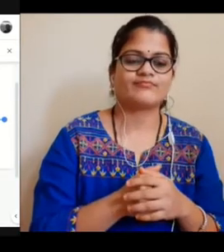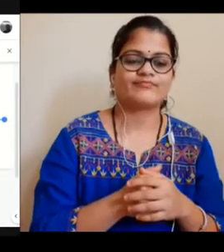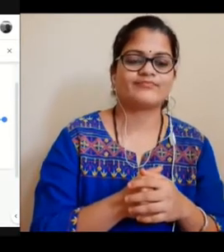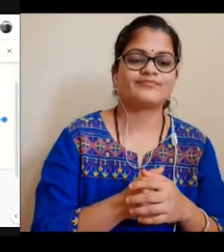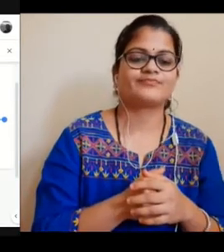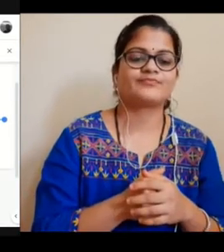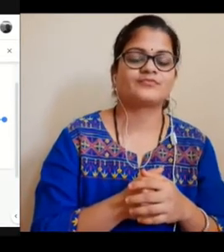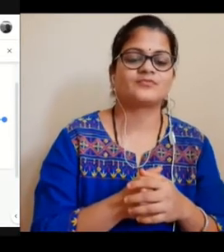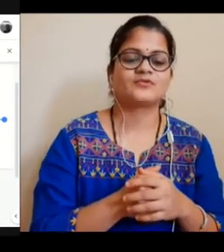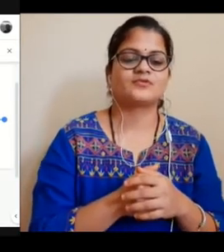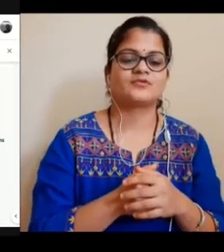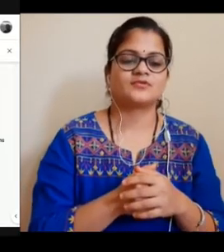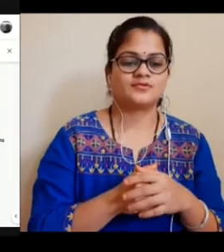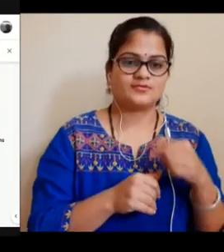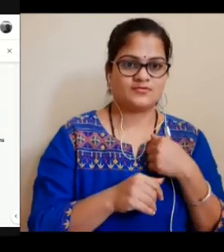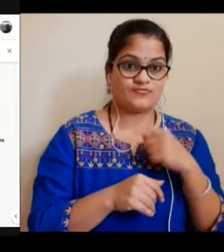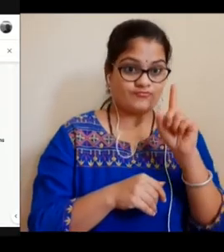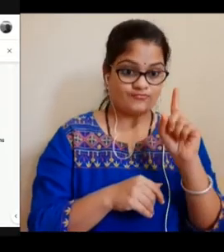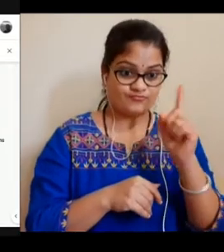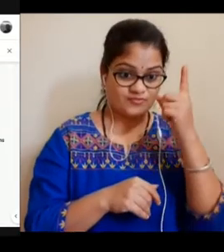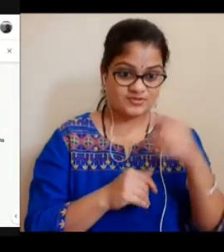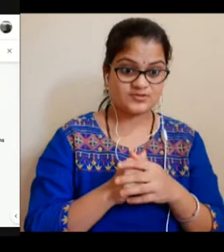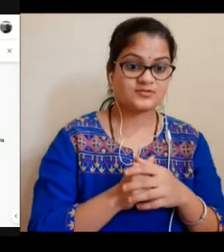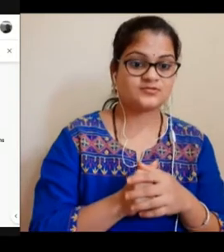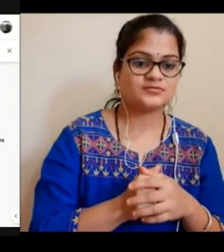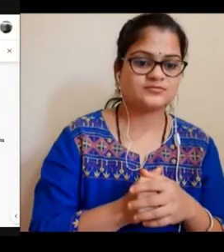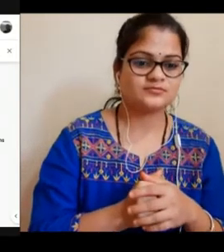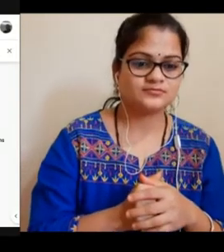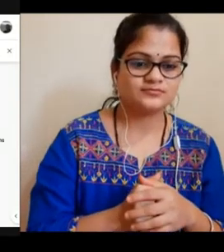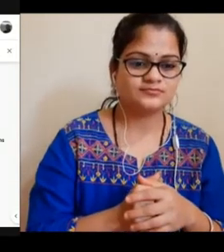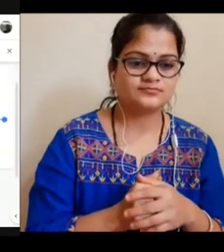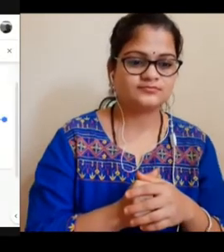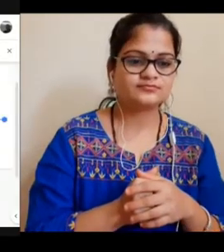the slide. So I prefer to